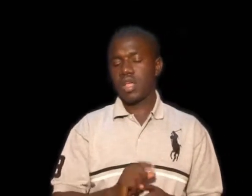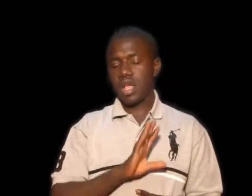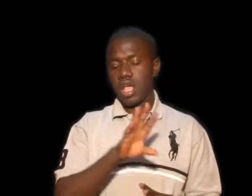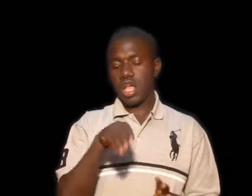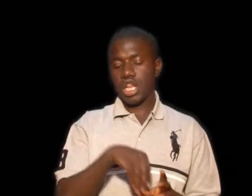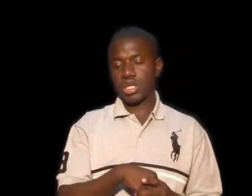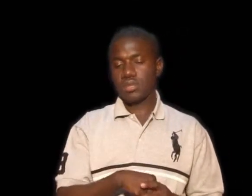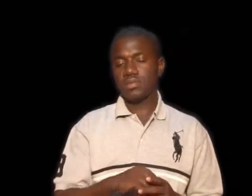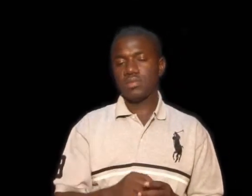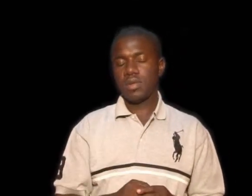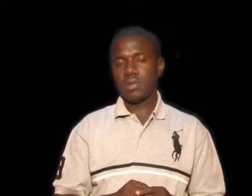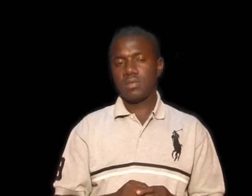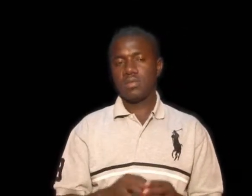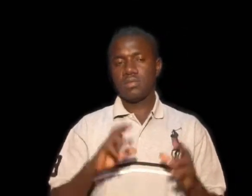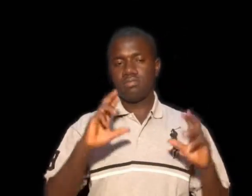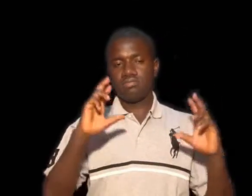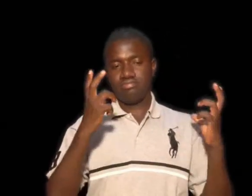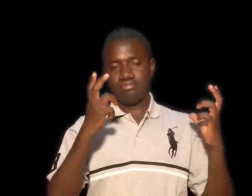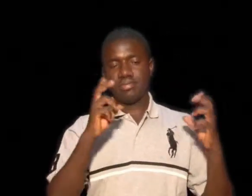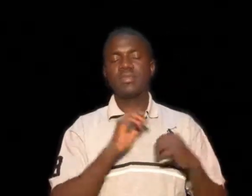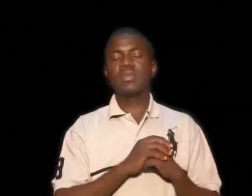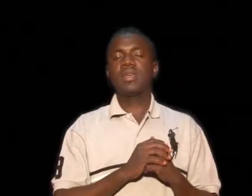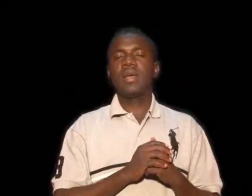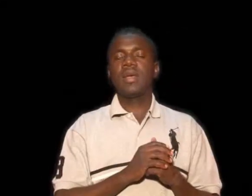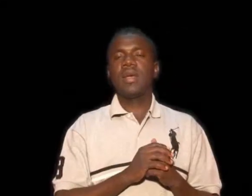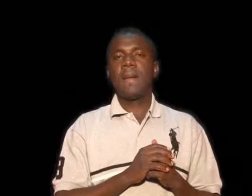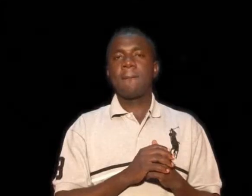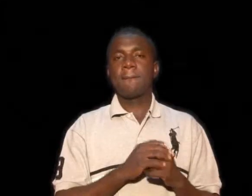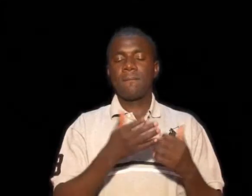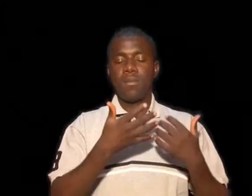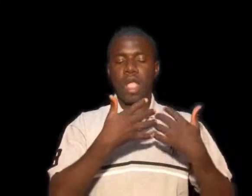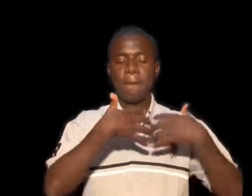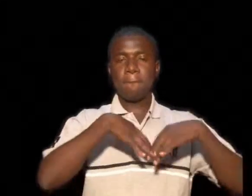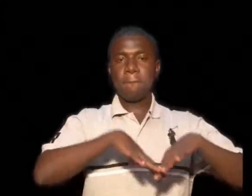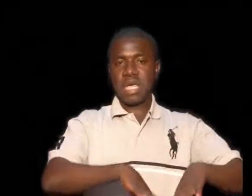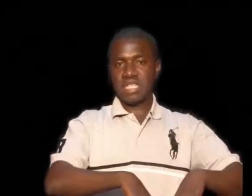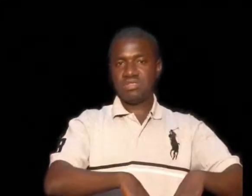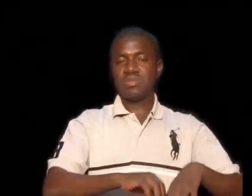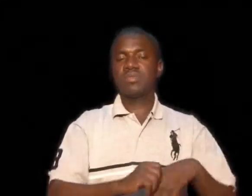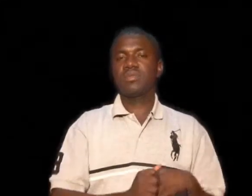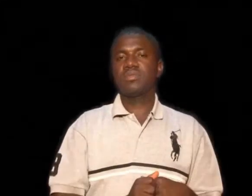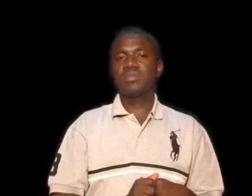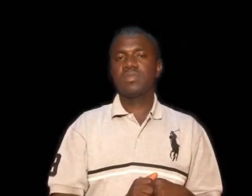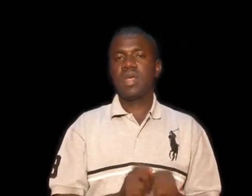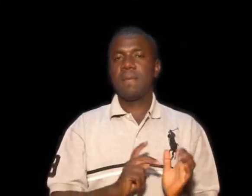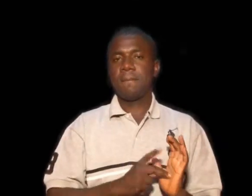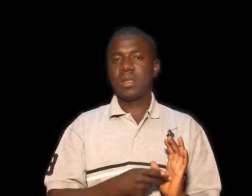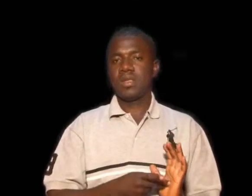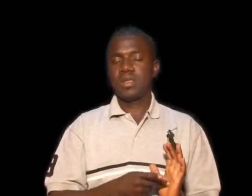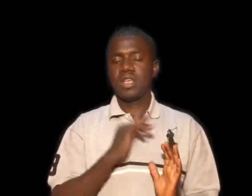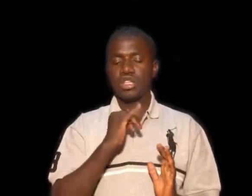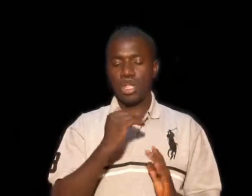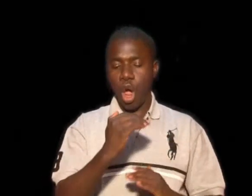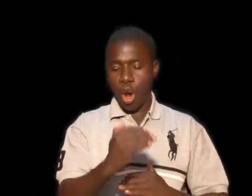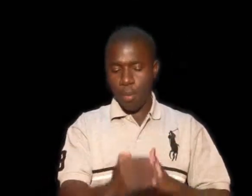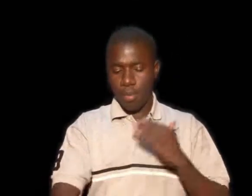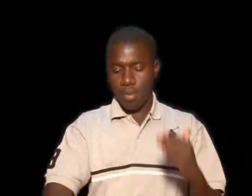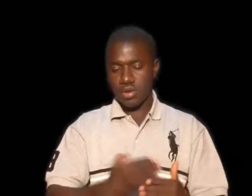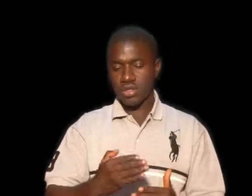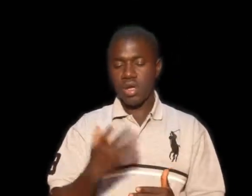Key term: inclusion. In brackets, mainstreaming. Definition: the